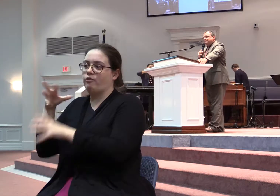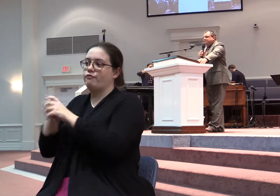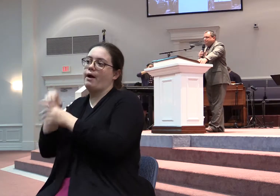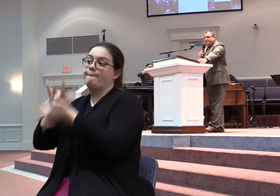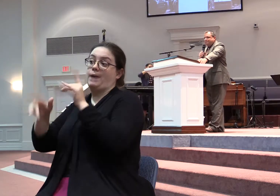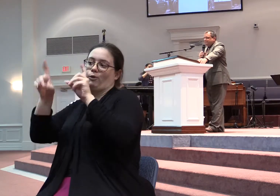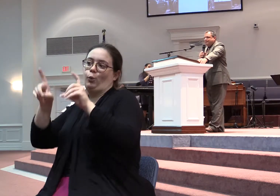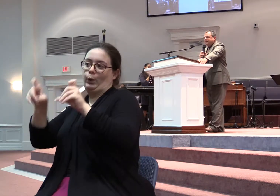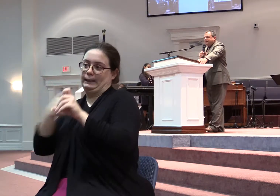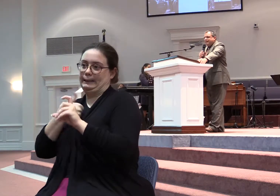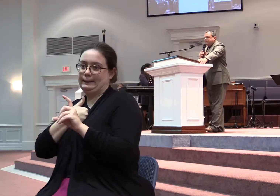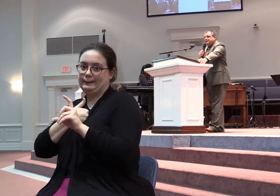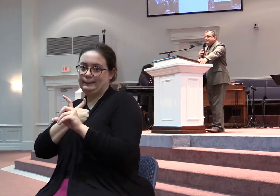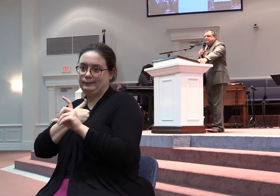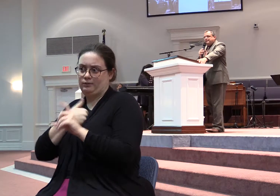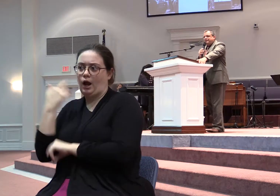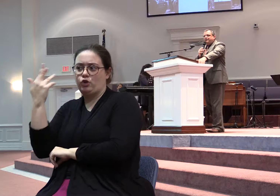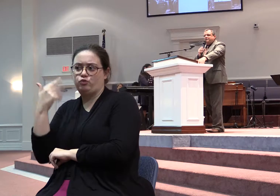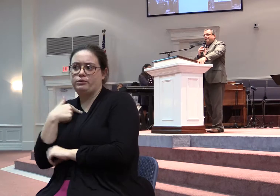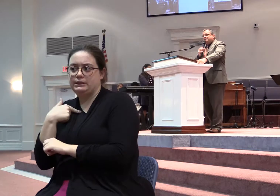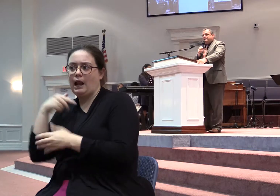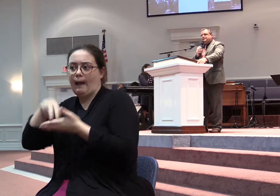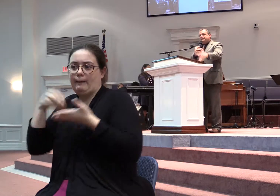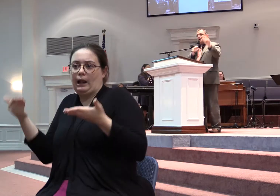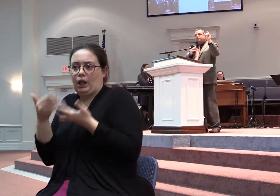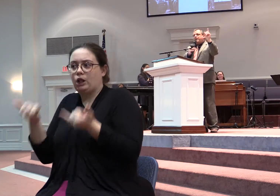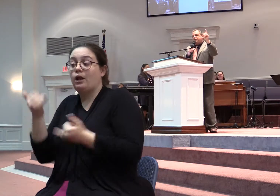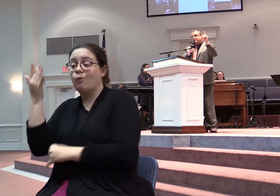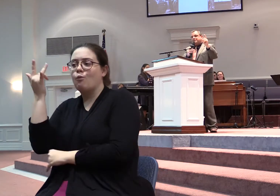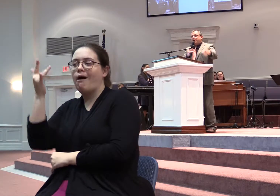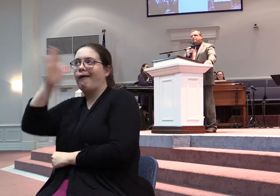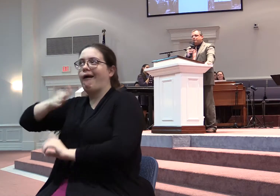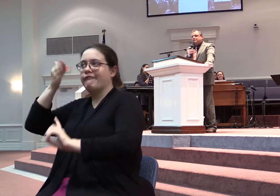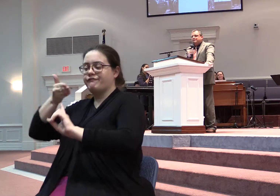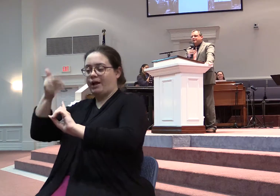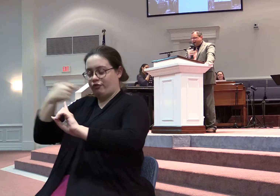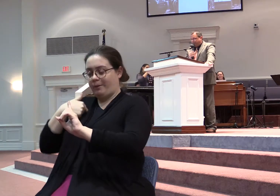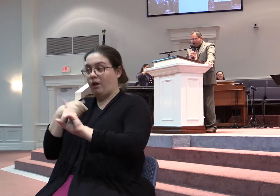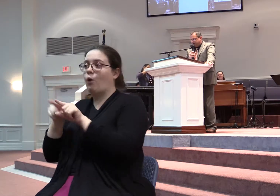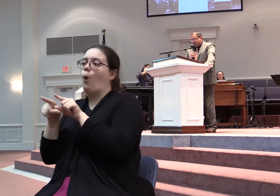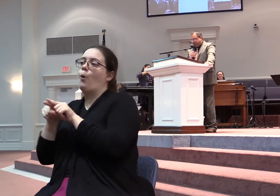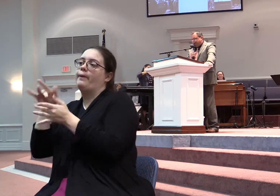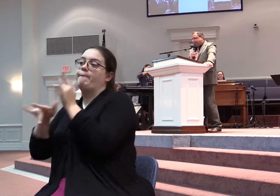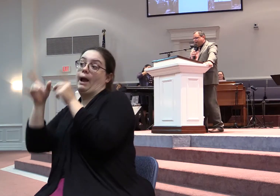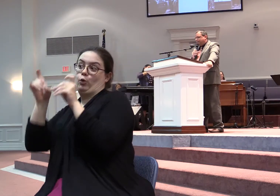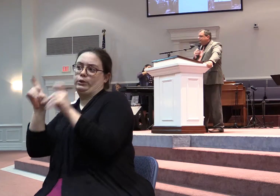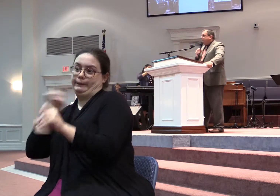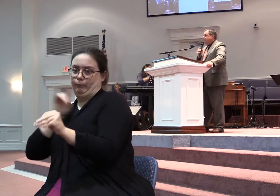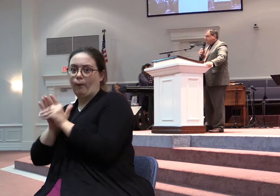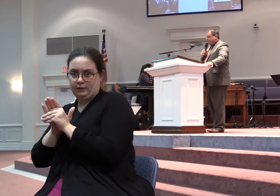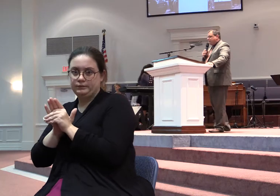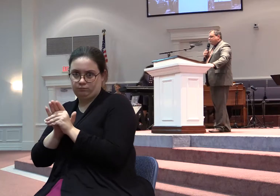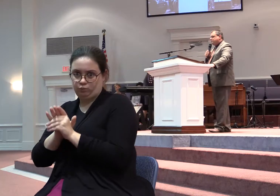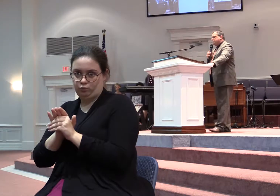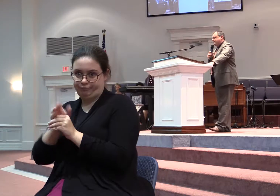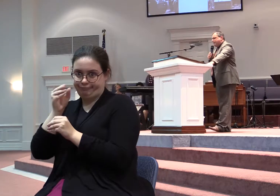quizzing. That's the reason I'm standing here today, is because of God's faithfulness in Bible quizzing. I promise you that right now. He has